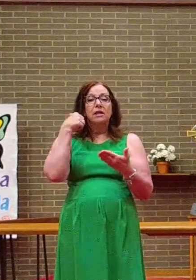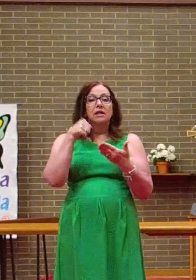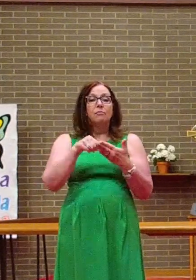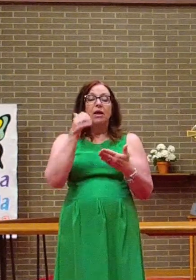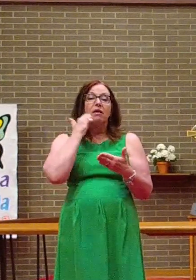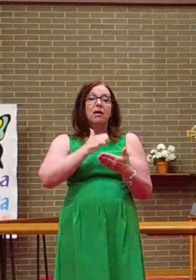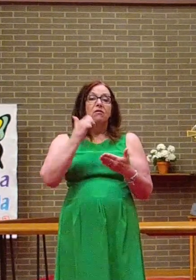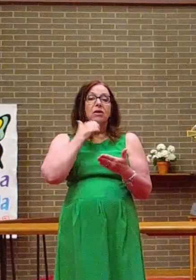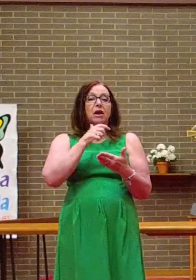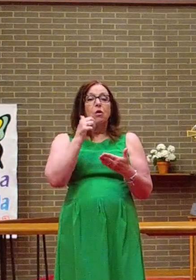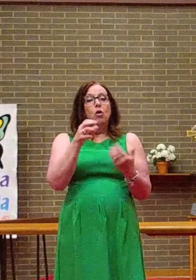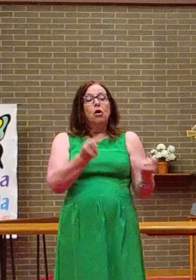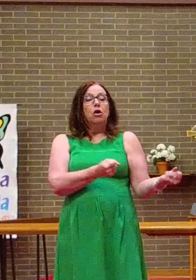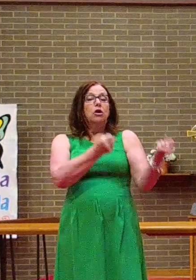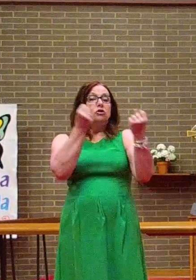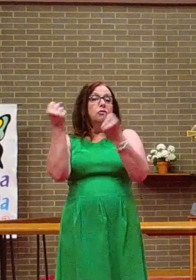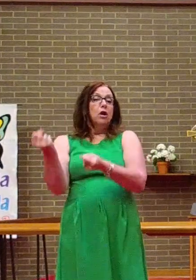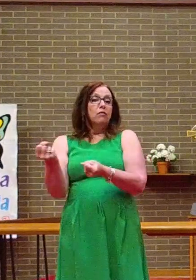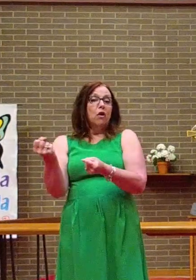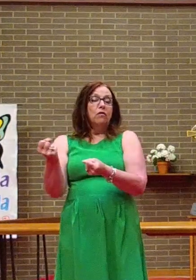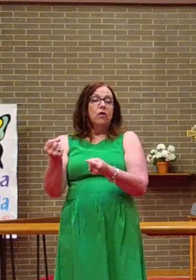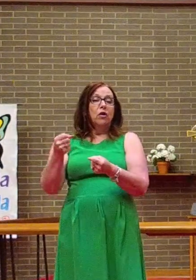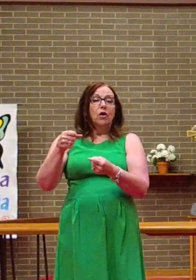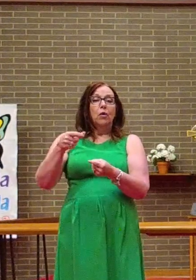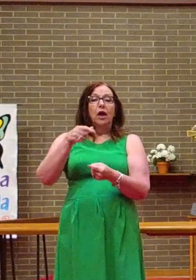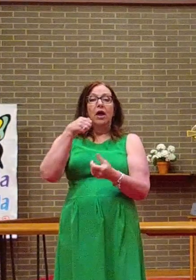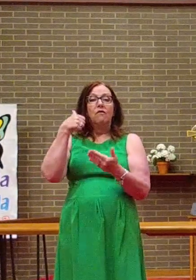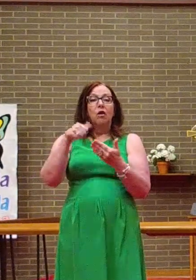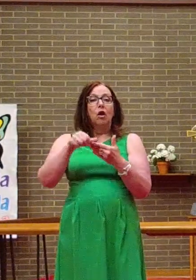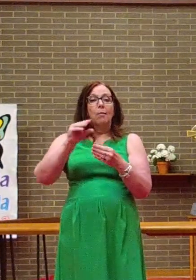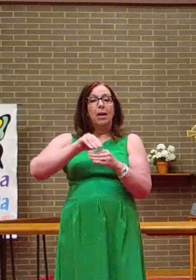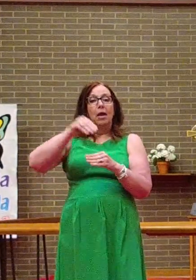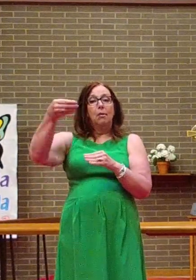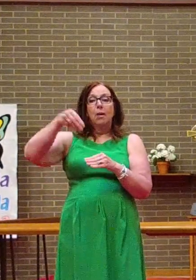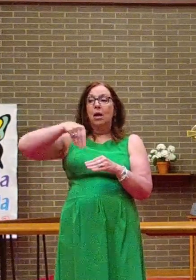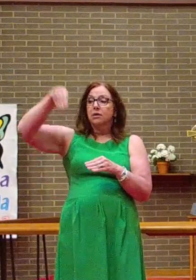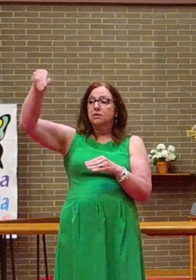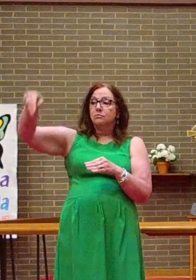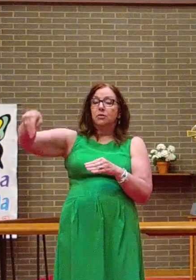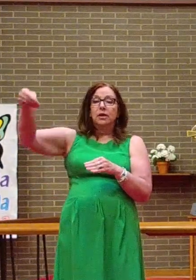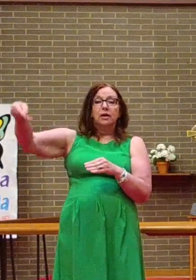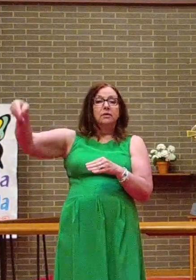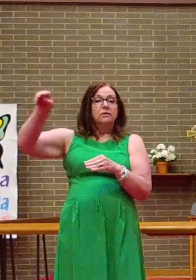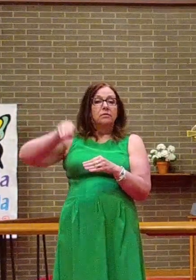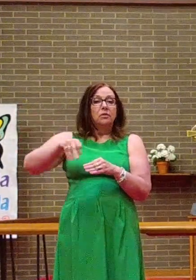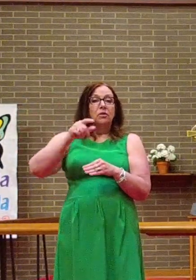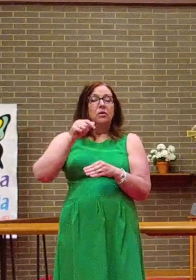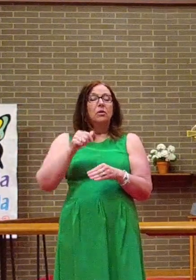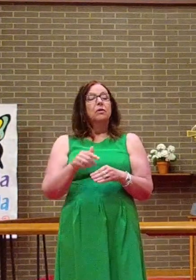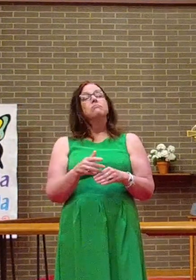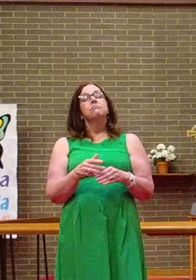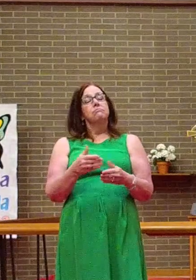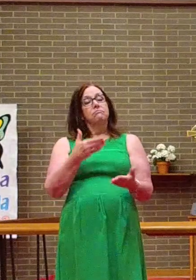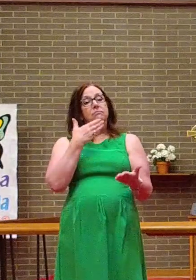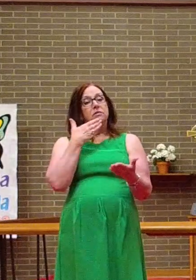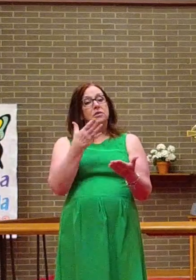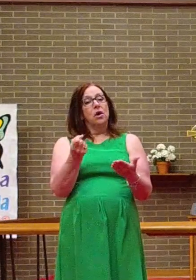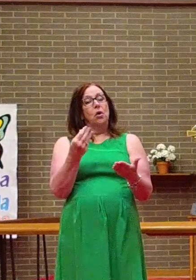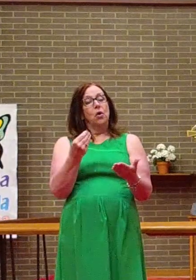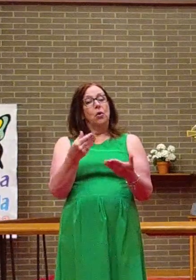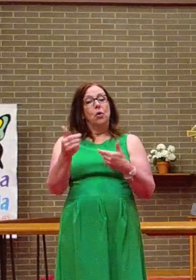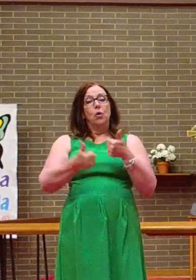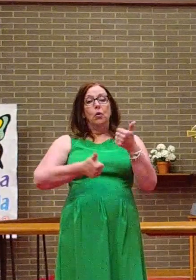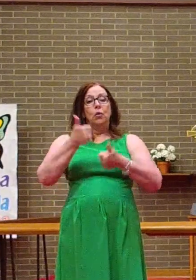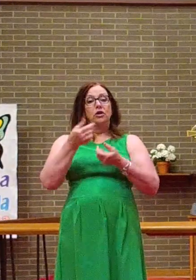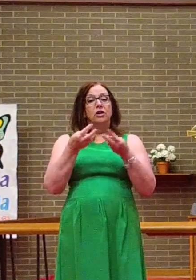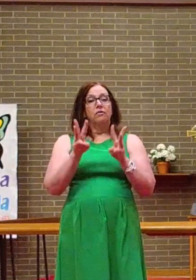mailbox. Or if I'm here, stop in and say hello at a social distance appropriate place. But whatever way you do